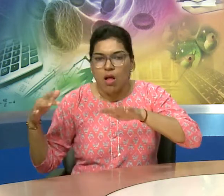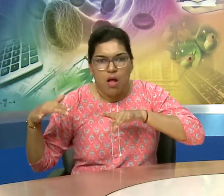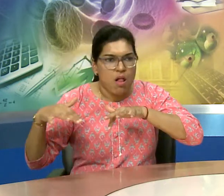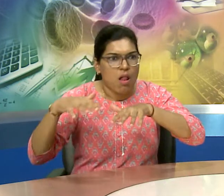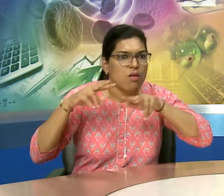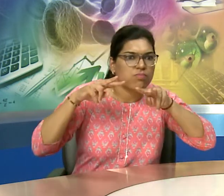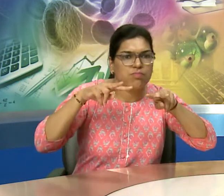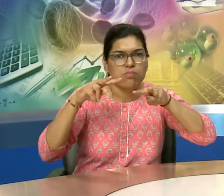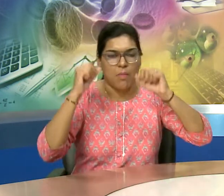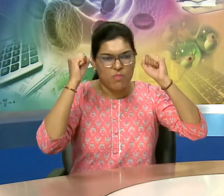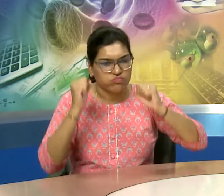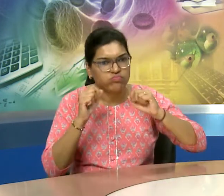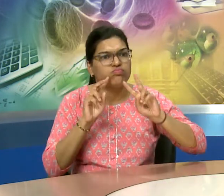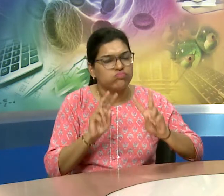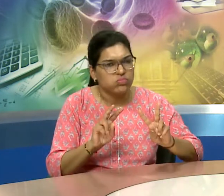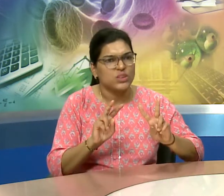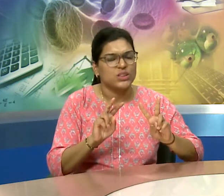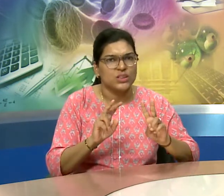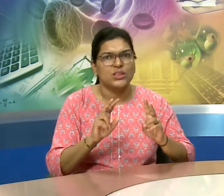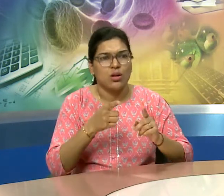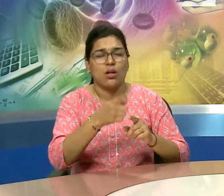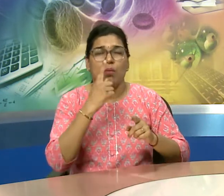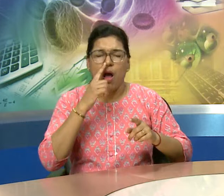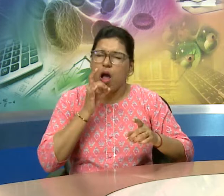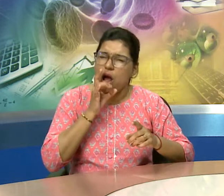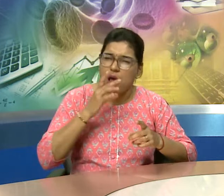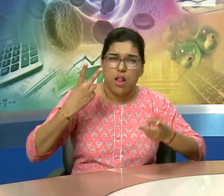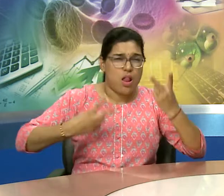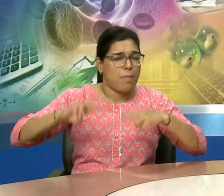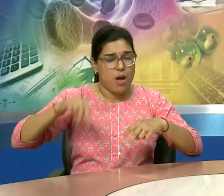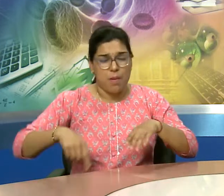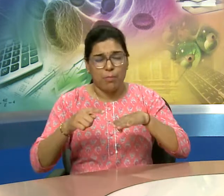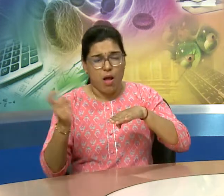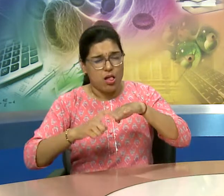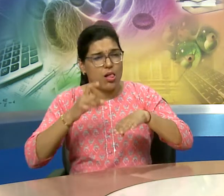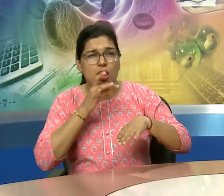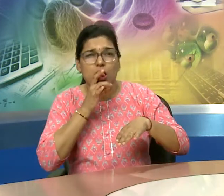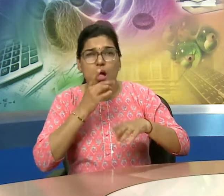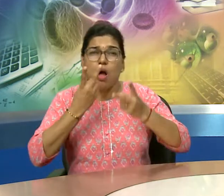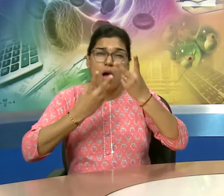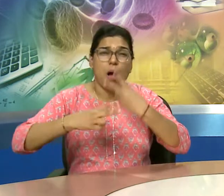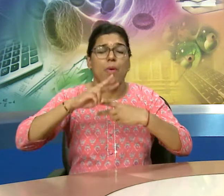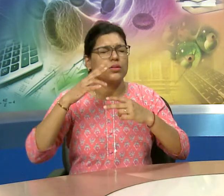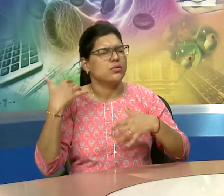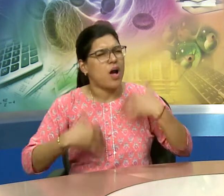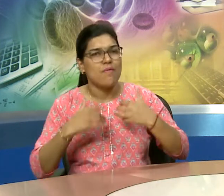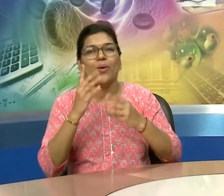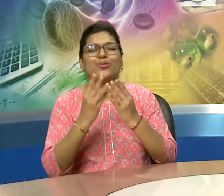the neighbors came to know about this incident, so more and more people were coming.